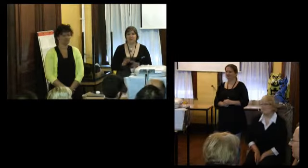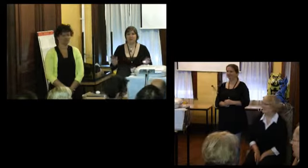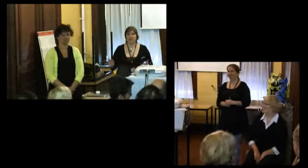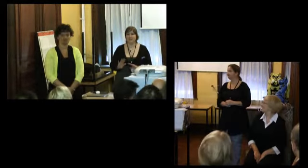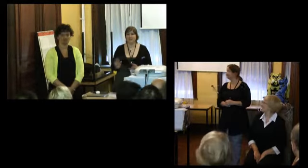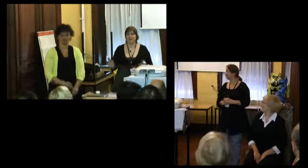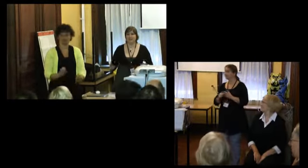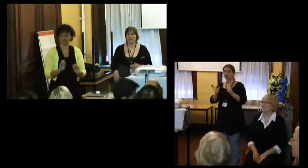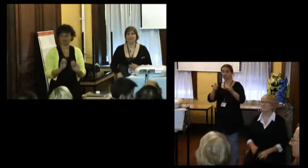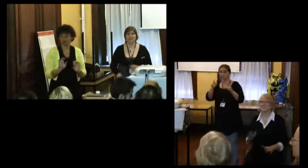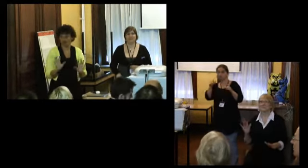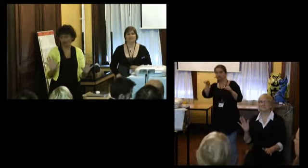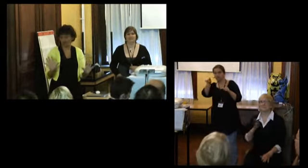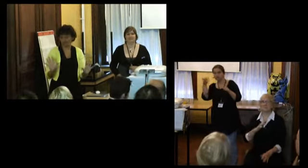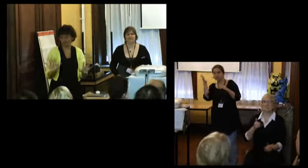Everybody.